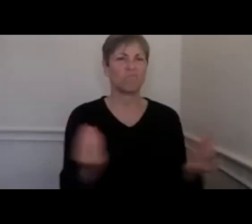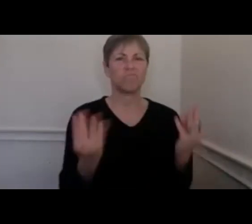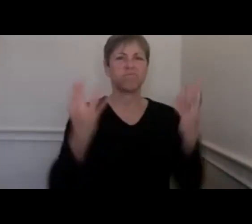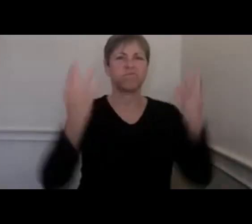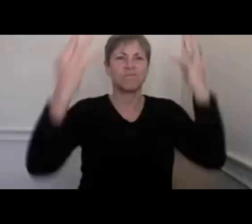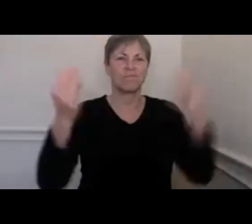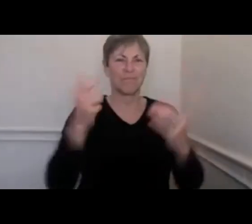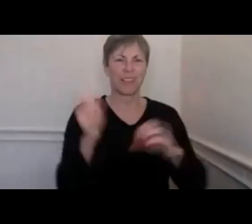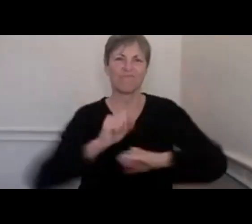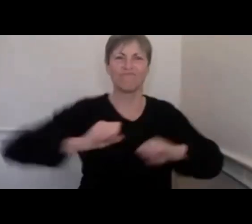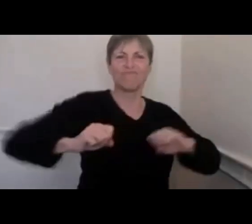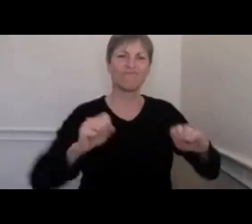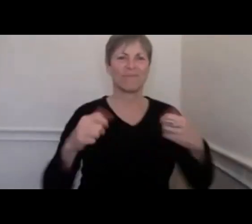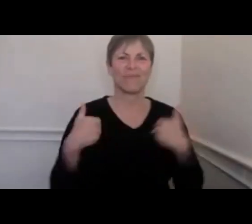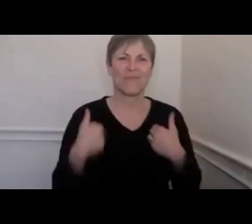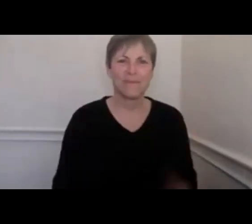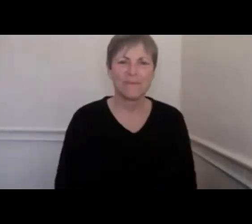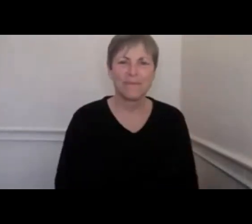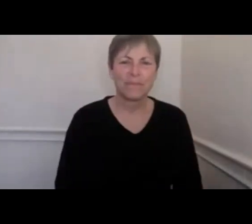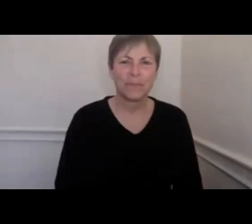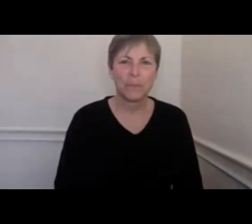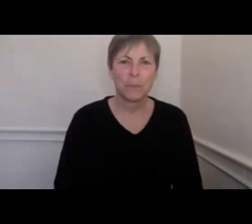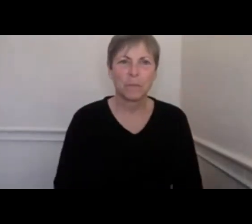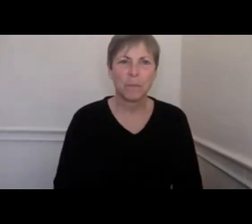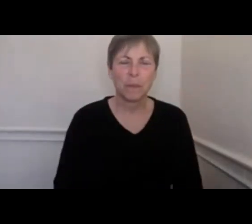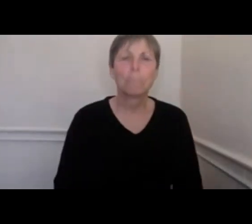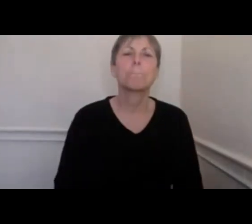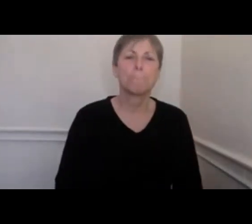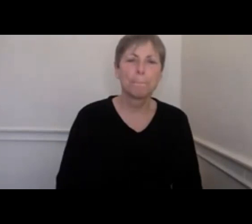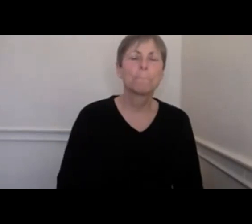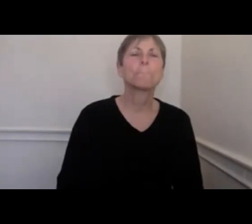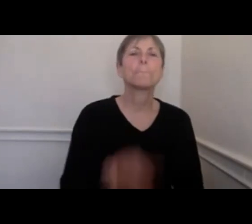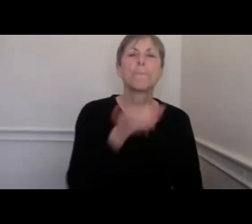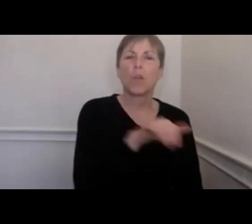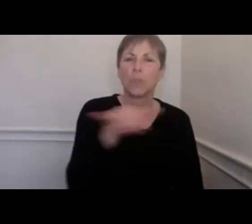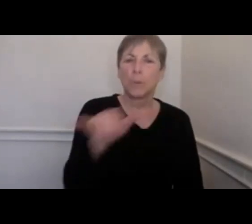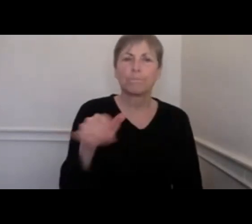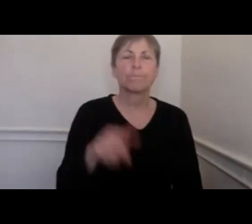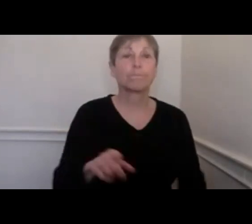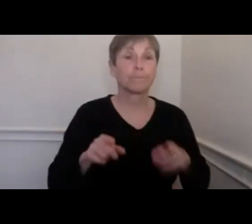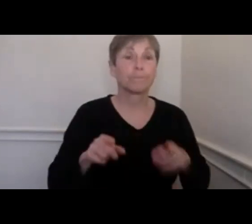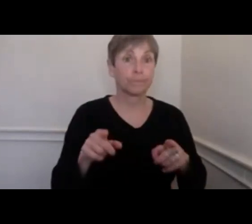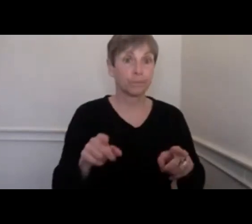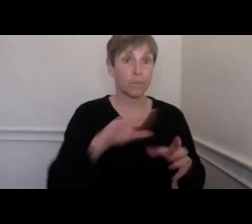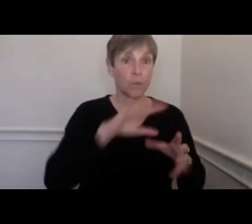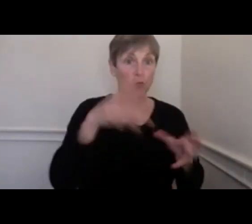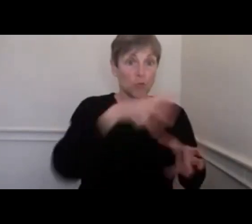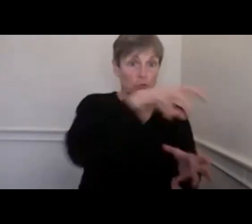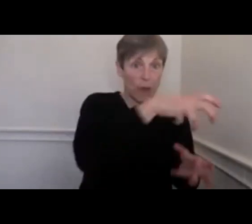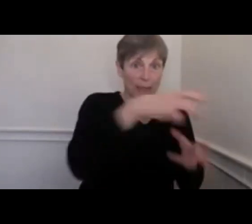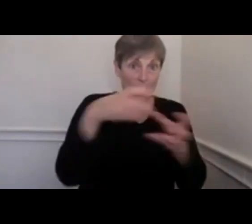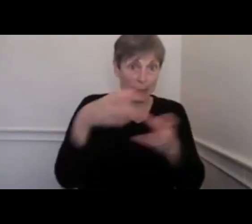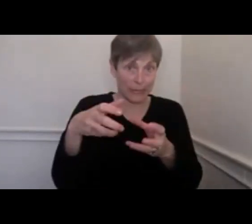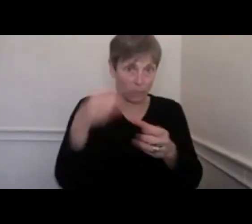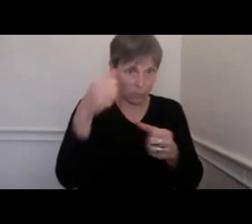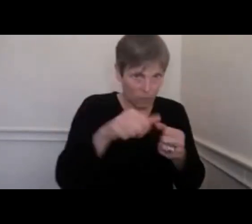So another thing to keep in mind, when you're growing transplants that are 4 weeks old